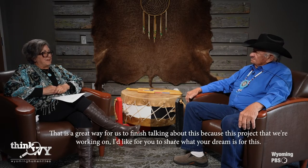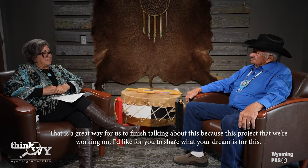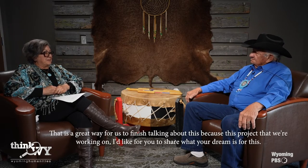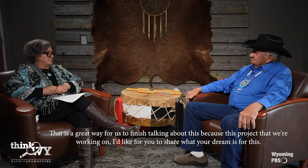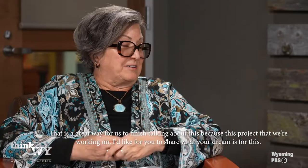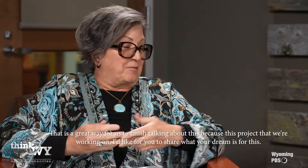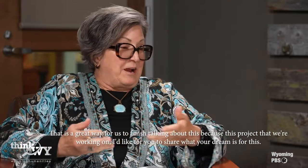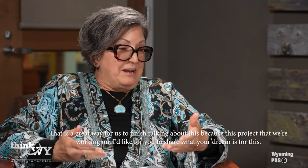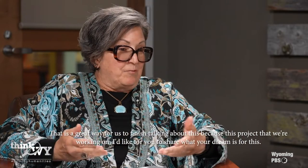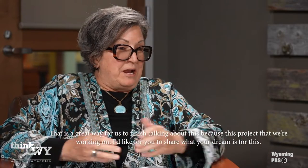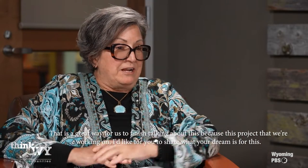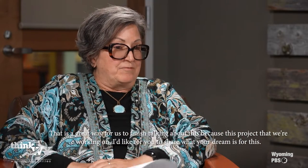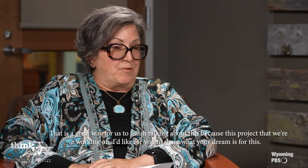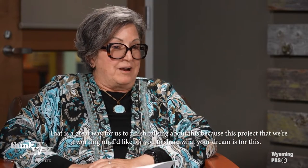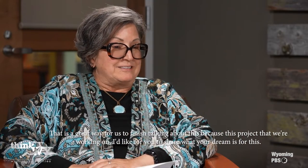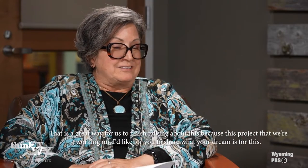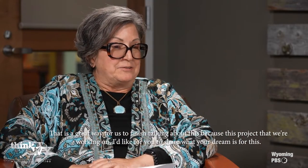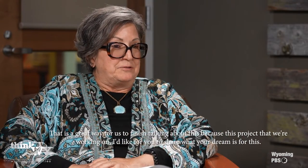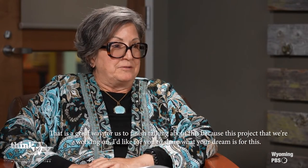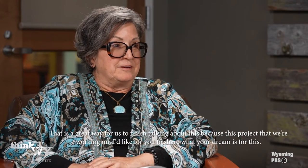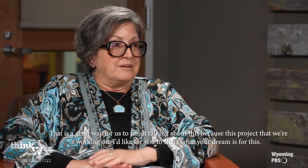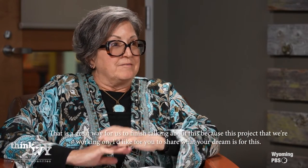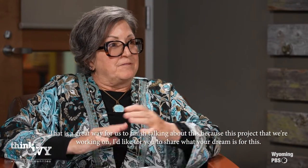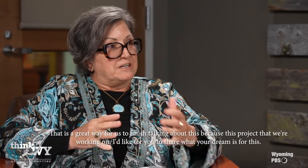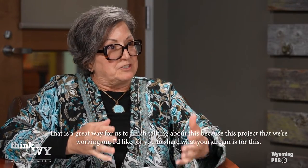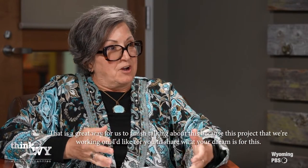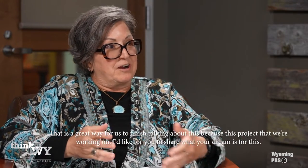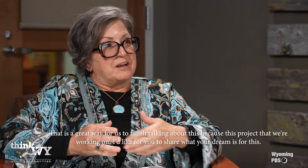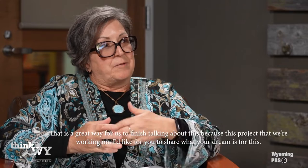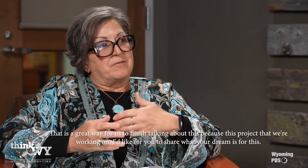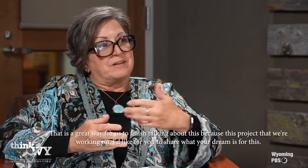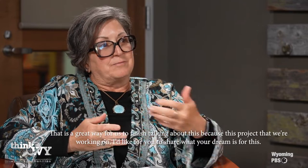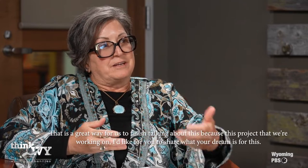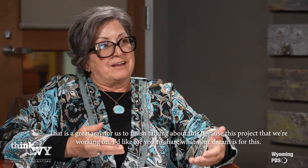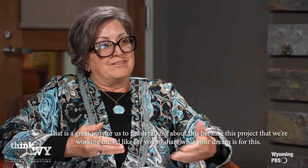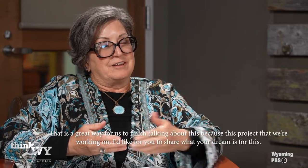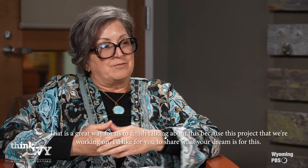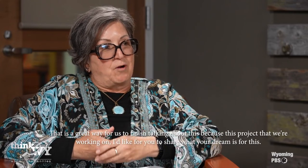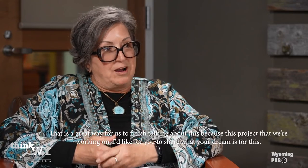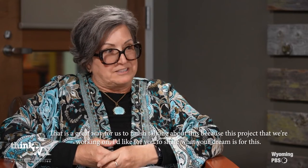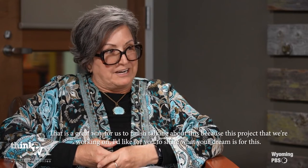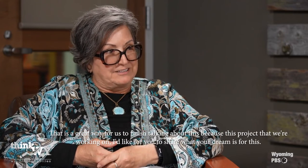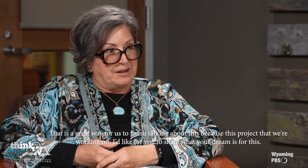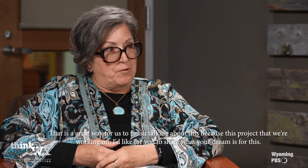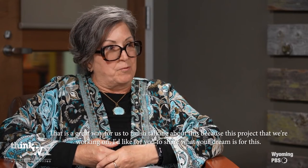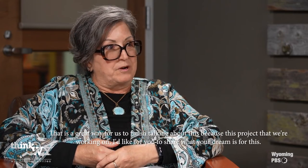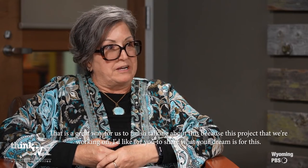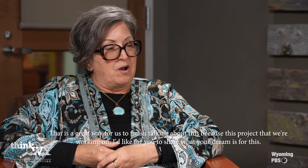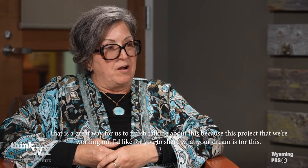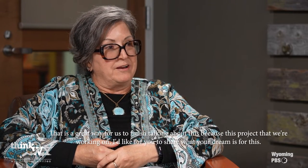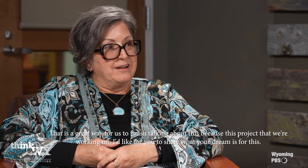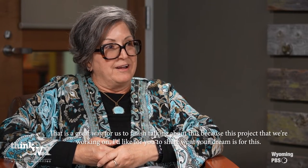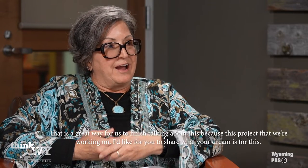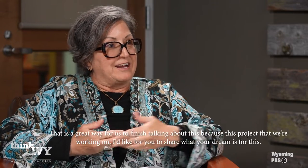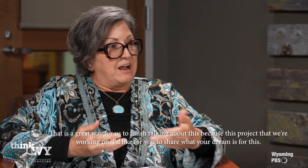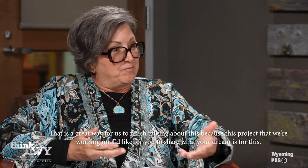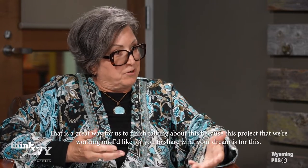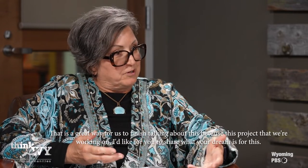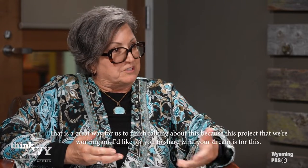That is the great way for us to finish talking about this, because this project that we're working on, I'd like for you to